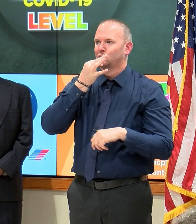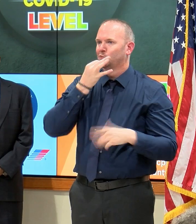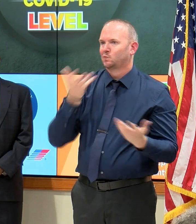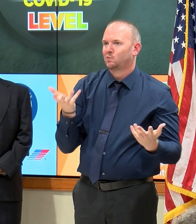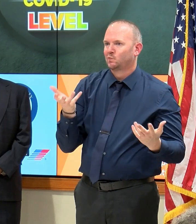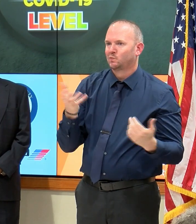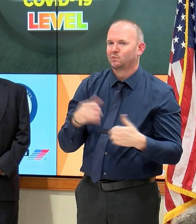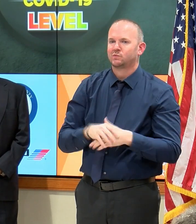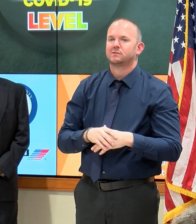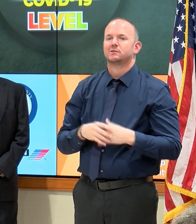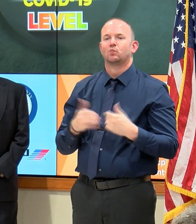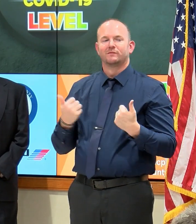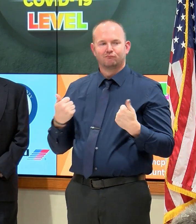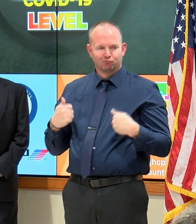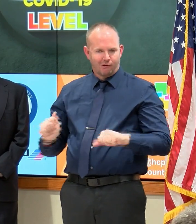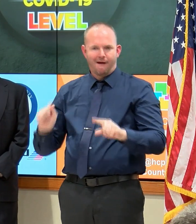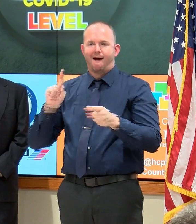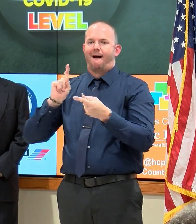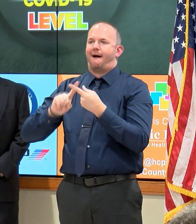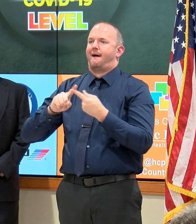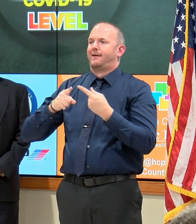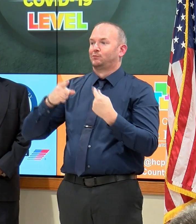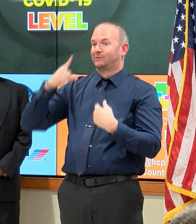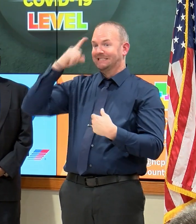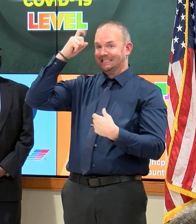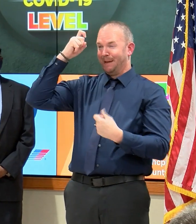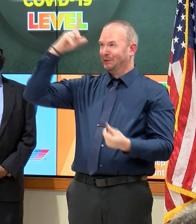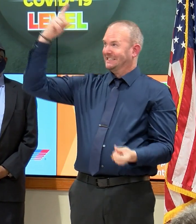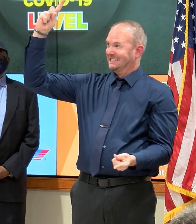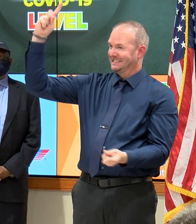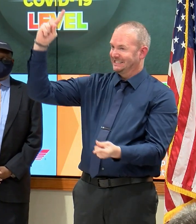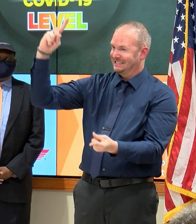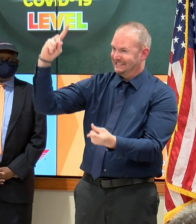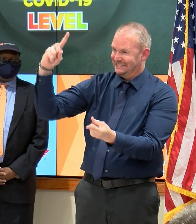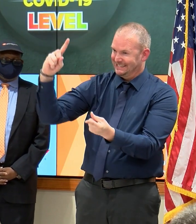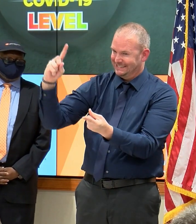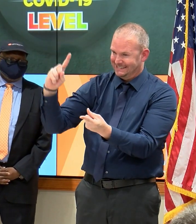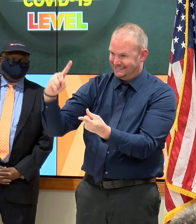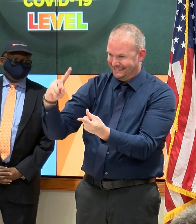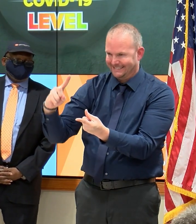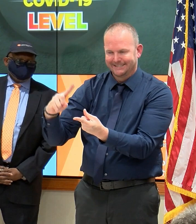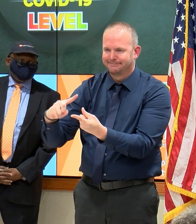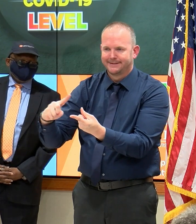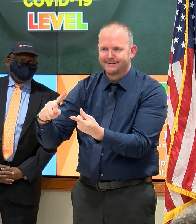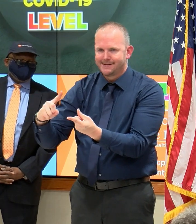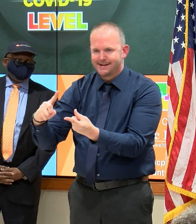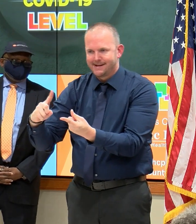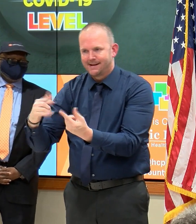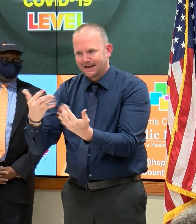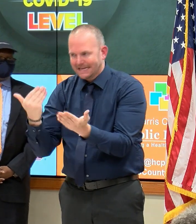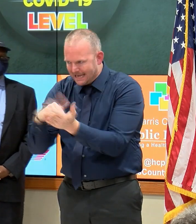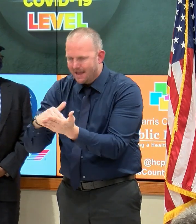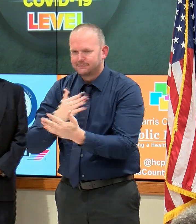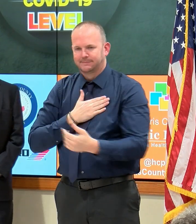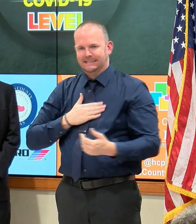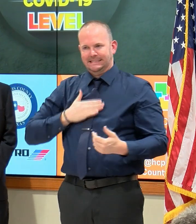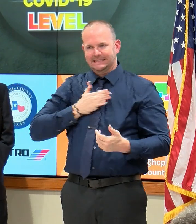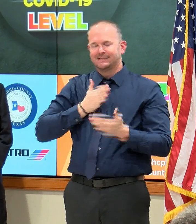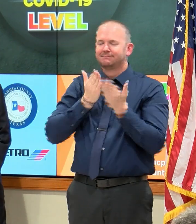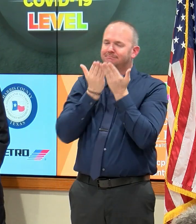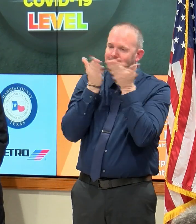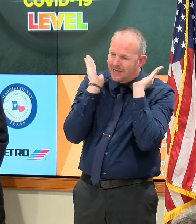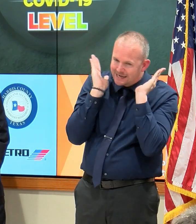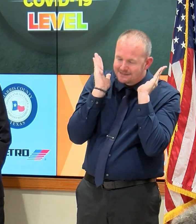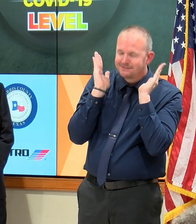of the summer. So please mask up, get you something that goes with your outfit. This one doesn't go with my